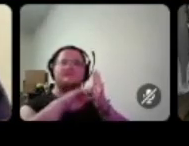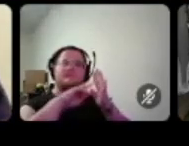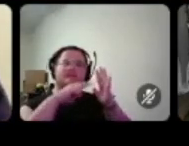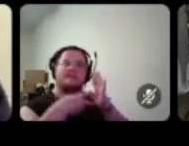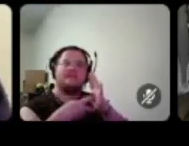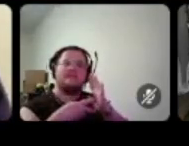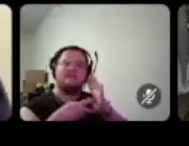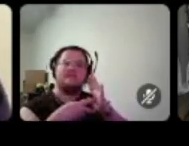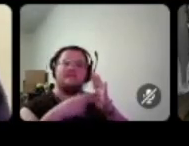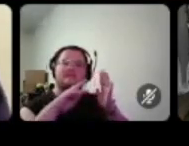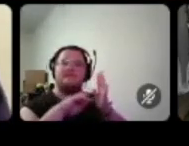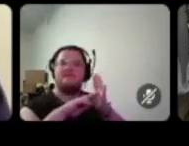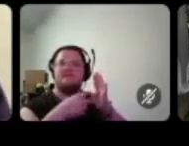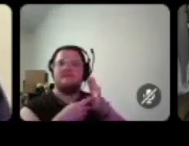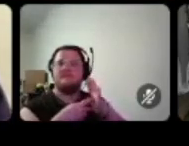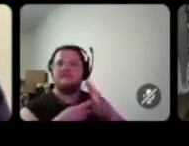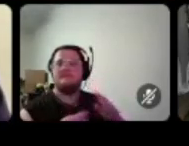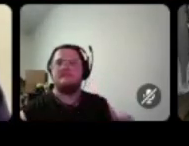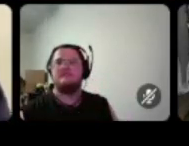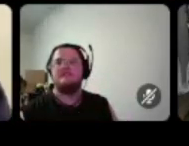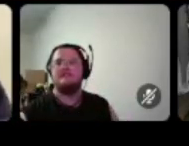There you go. Name.